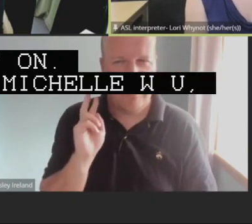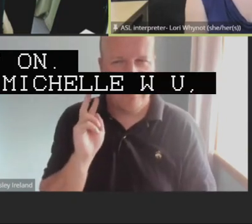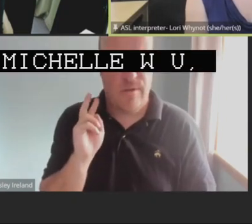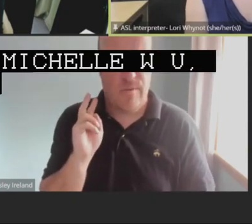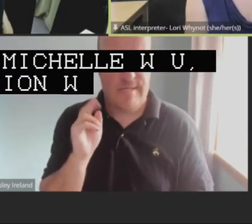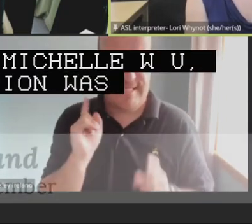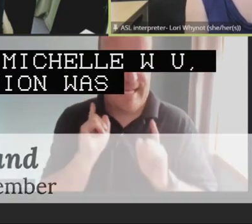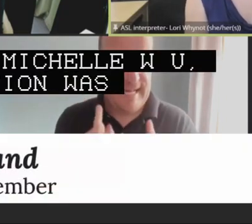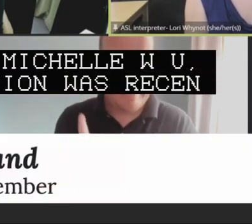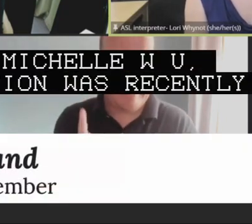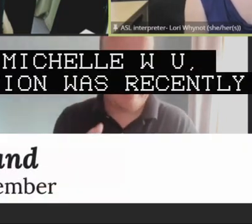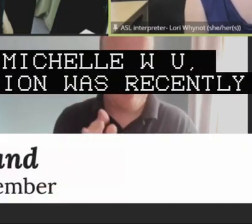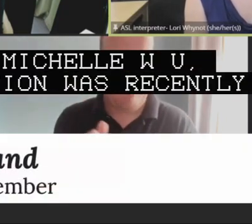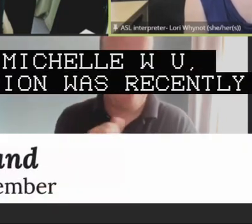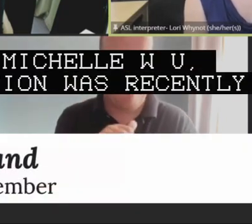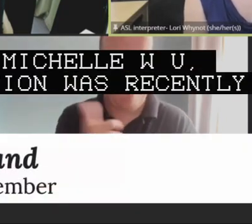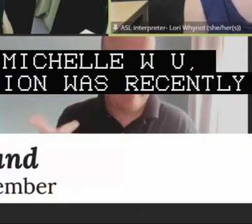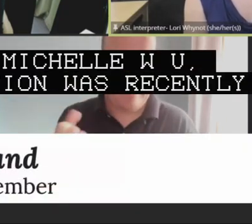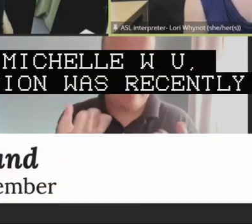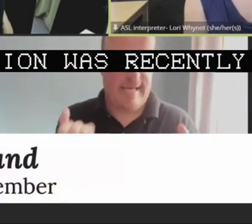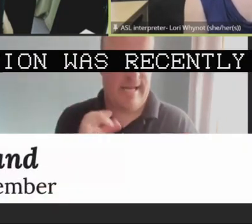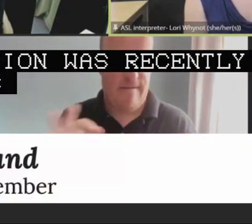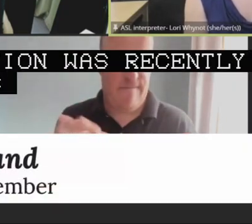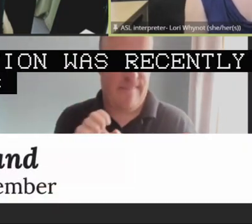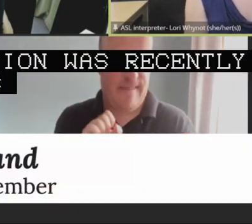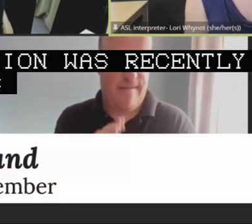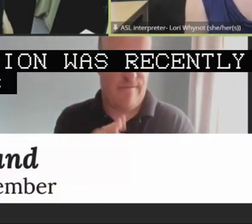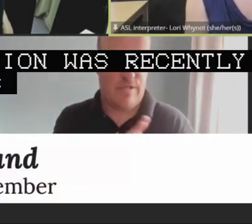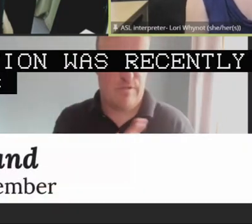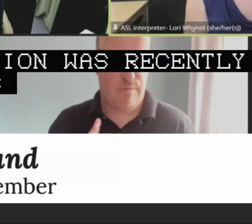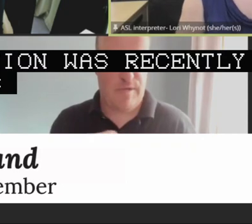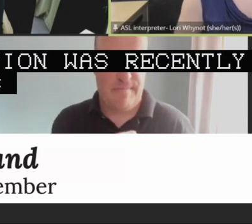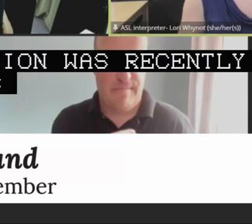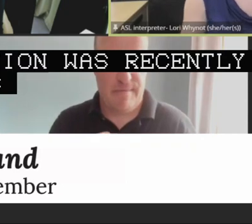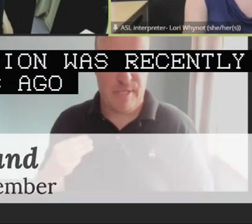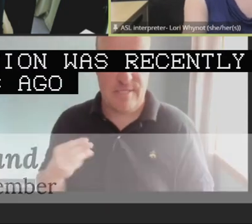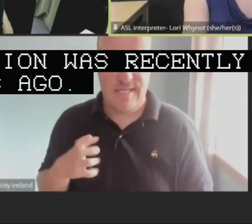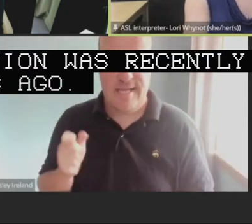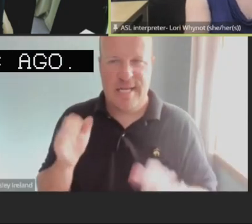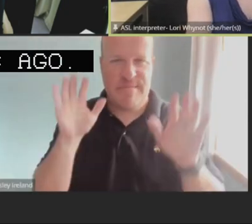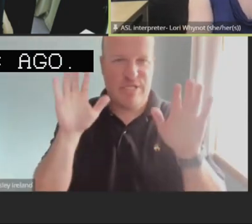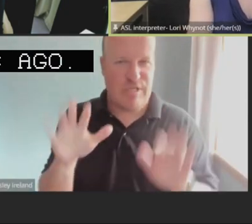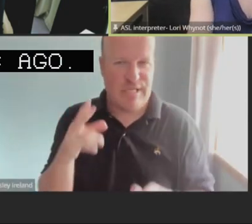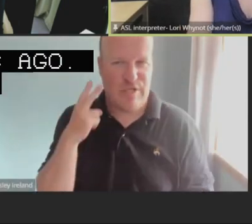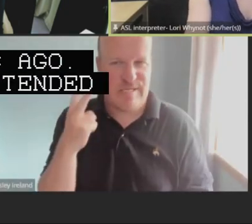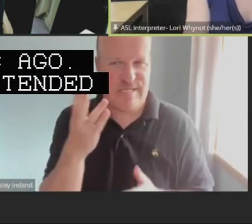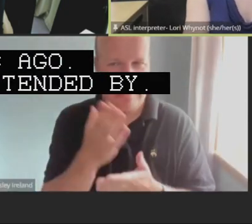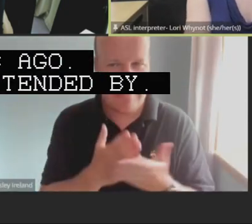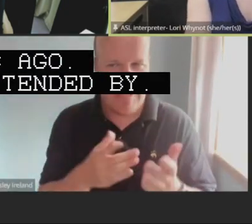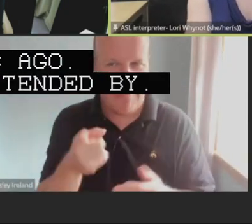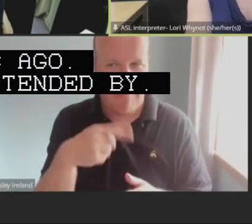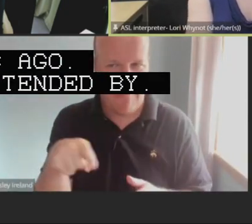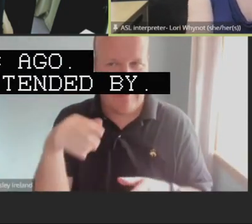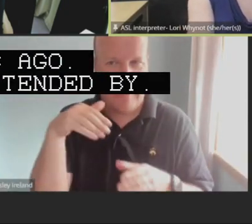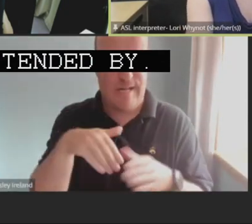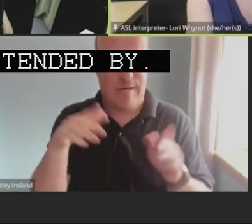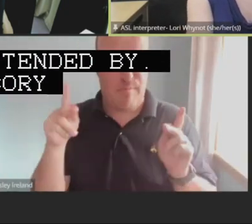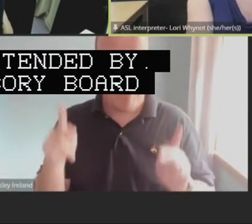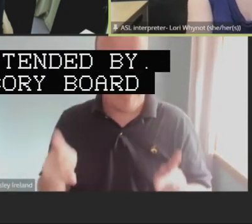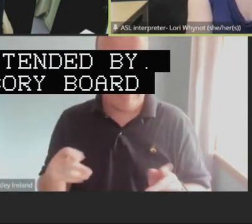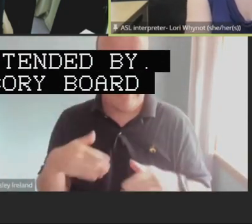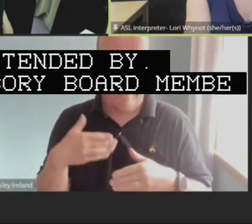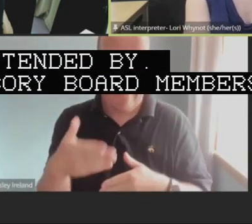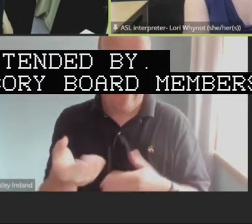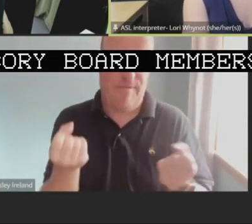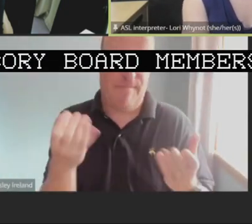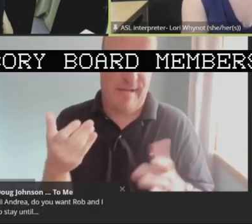It was 2 weeks ago. And it was attended by many of the advisory board members. And it was really great to see some